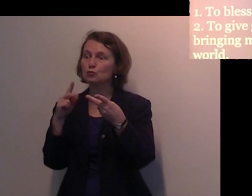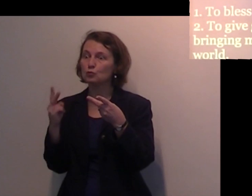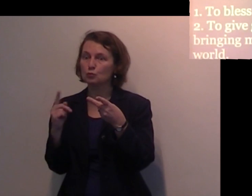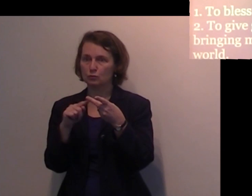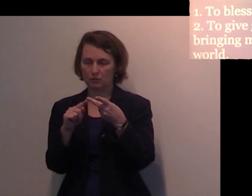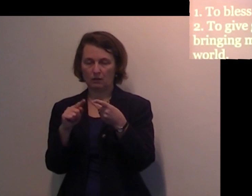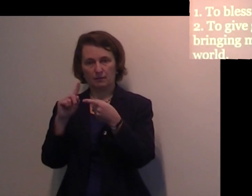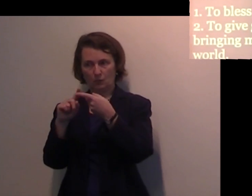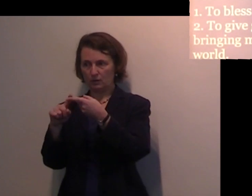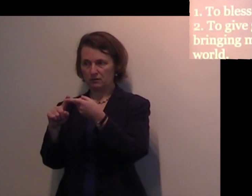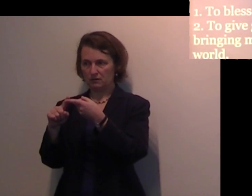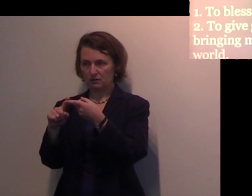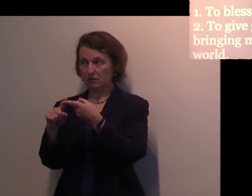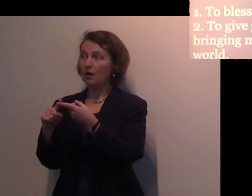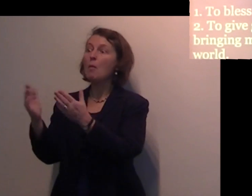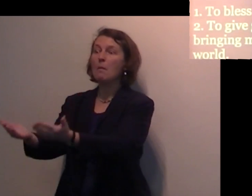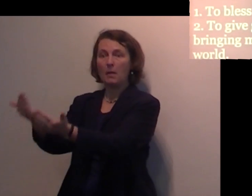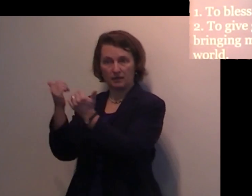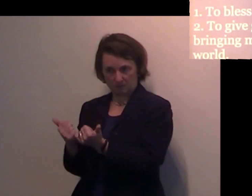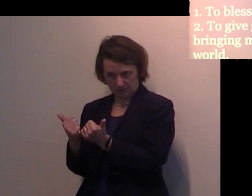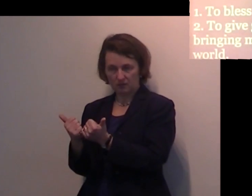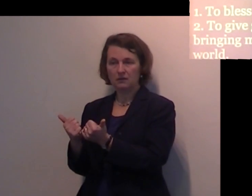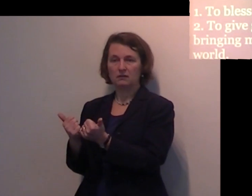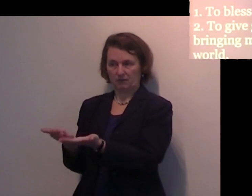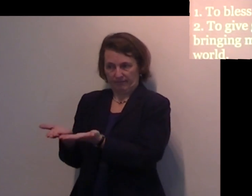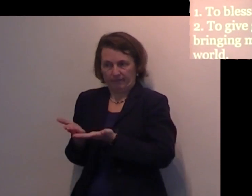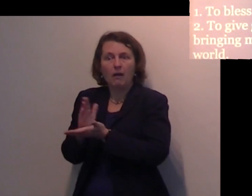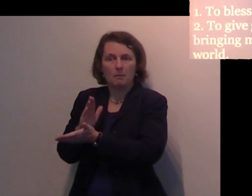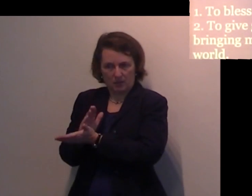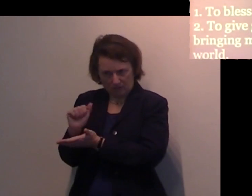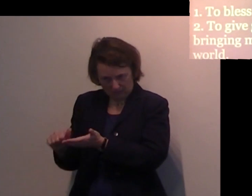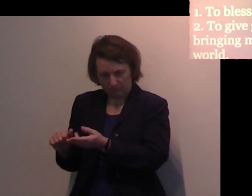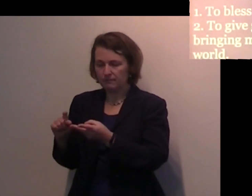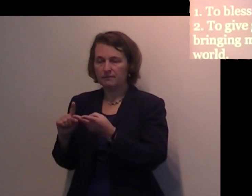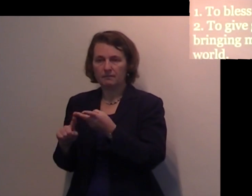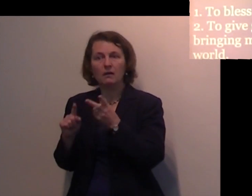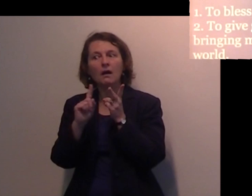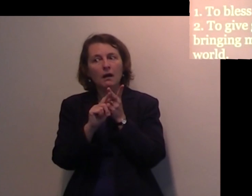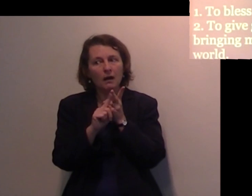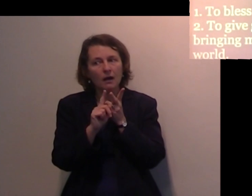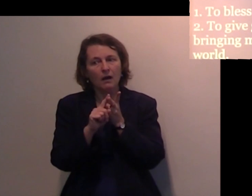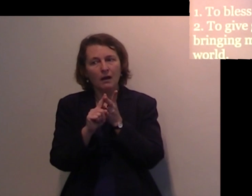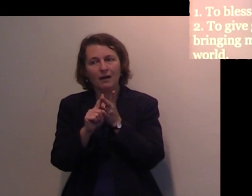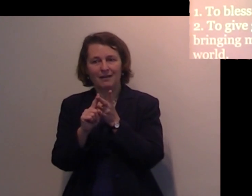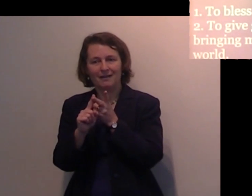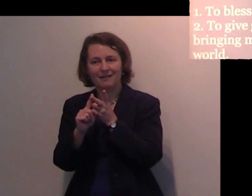Number one, to bless me and make me happy. And number two, to give glory